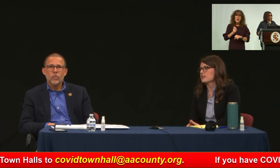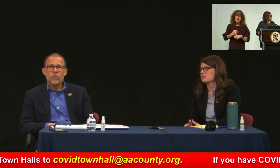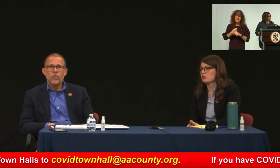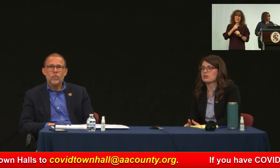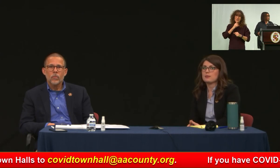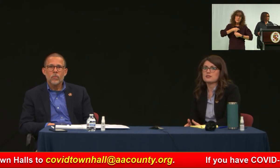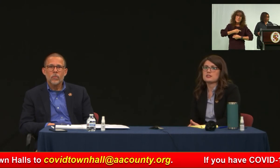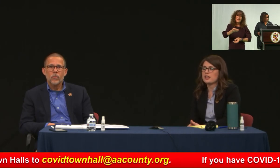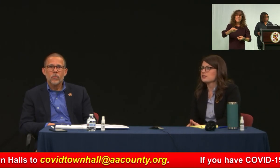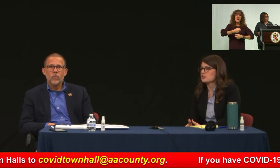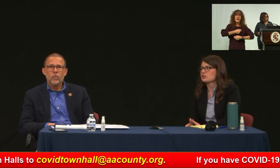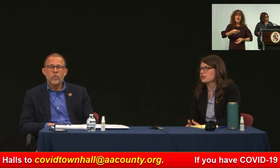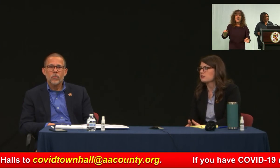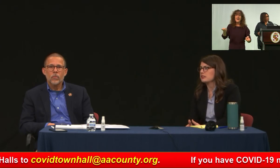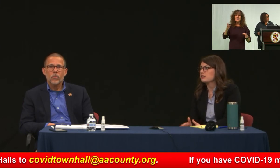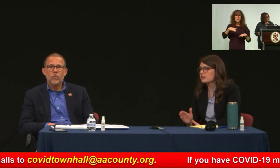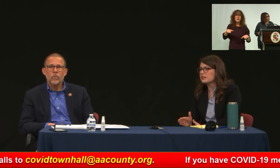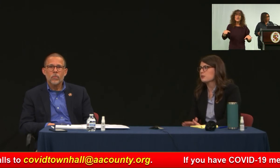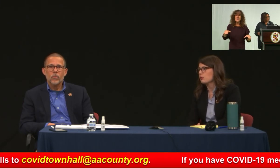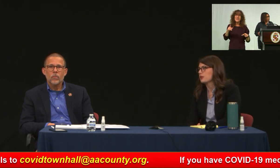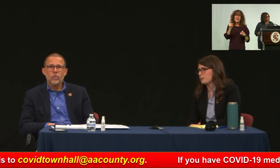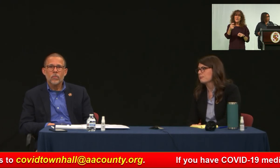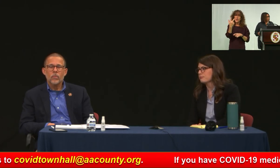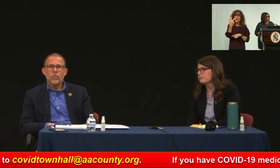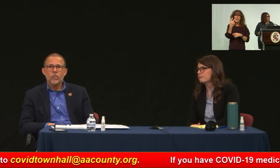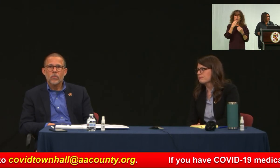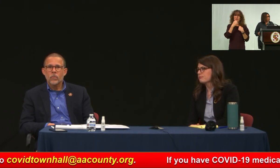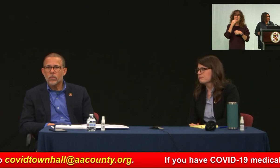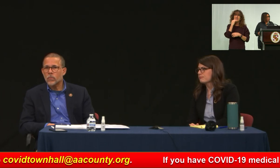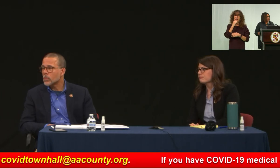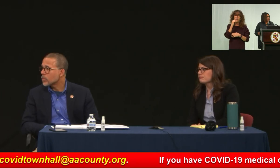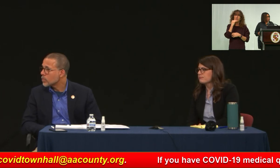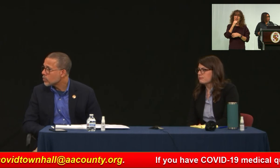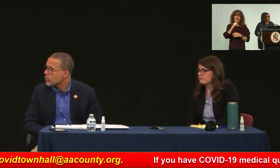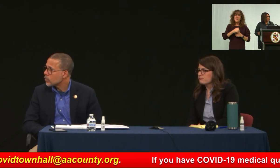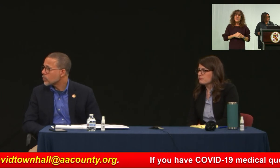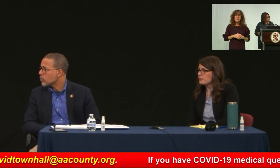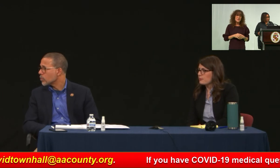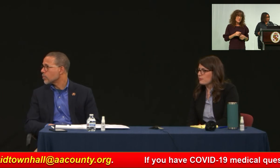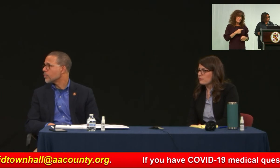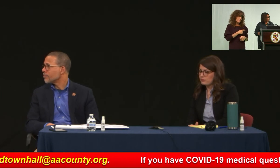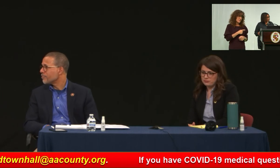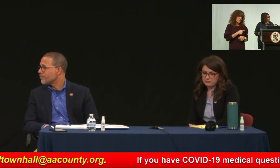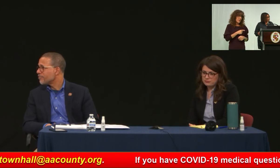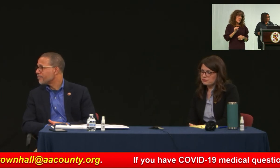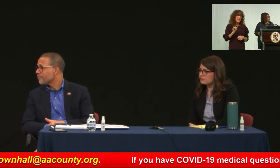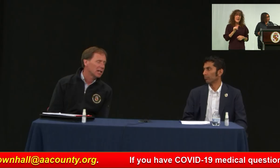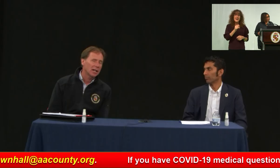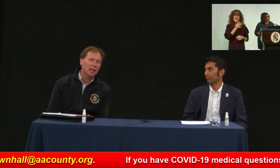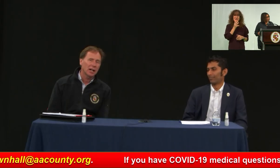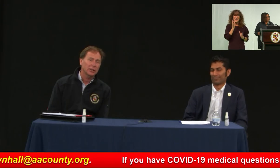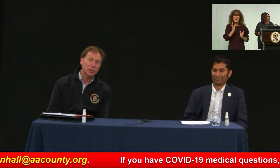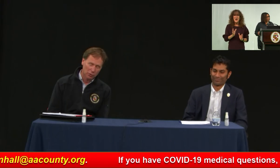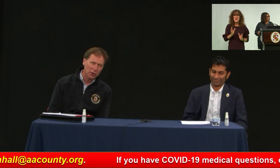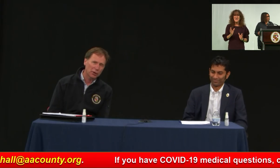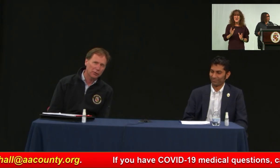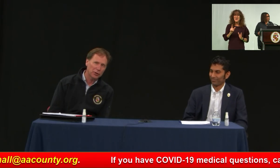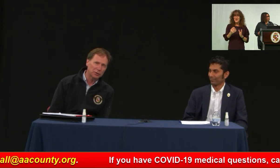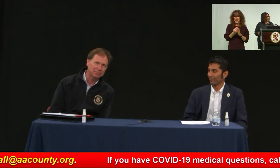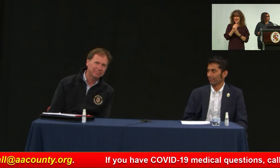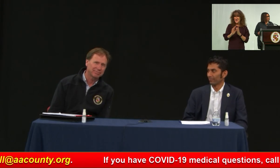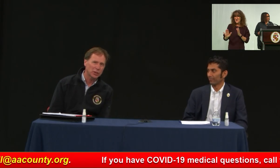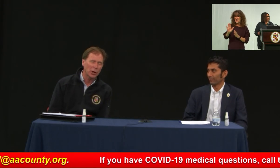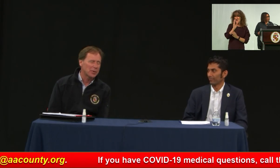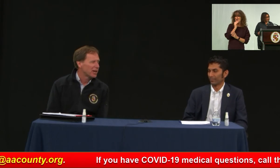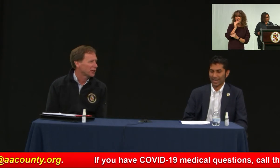have access to three meals a day, just critically important. And as a farmer, I got to put in a plug here. You can grow your own